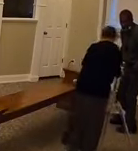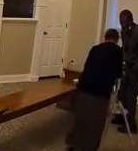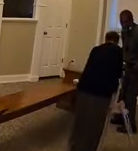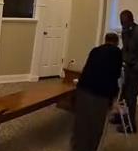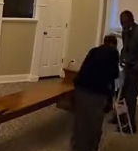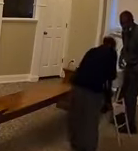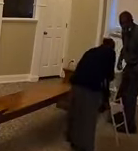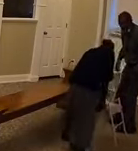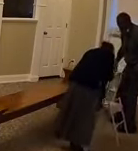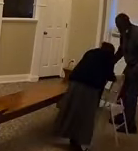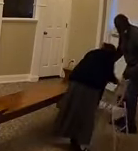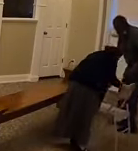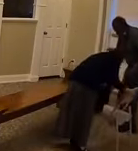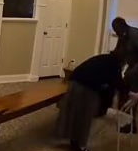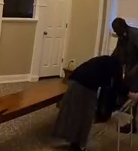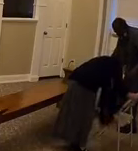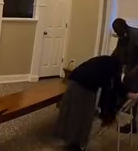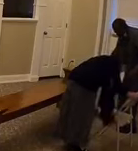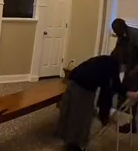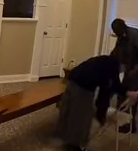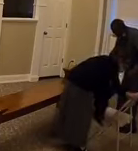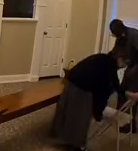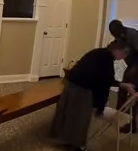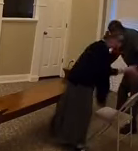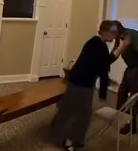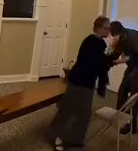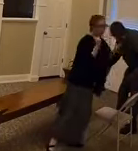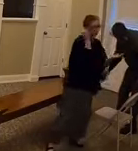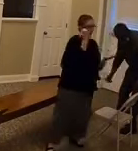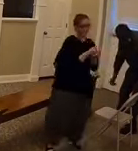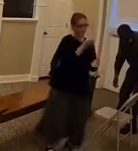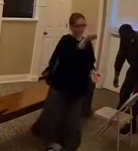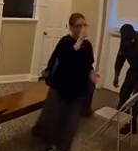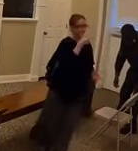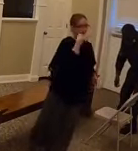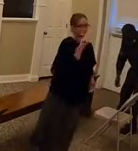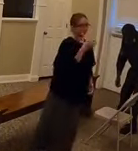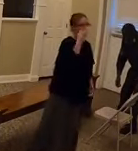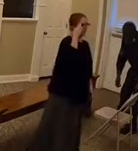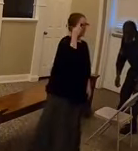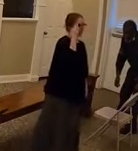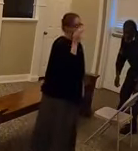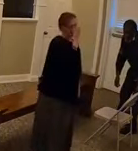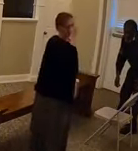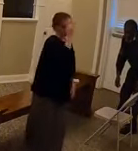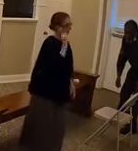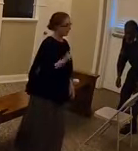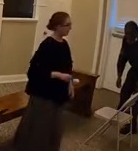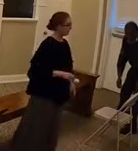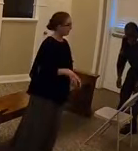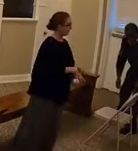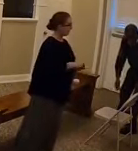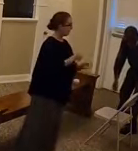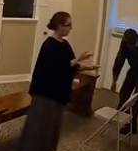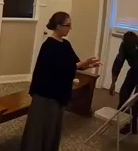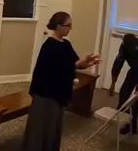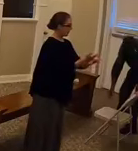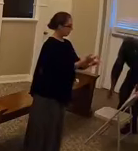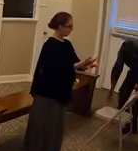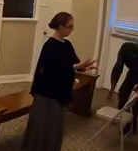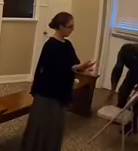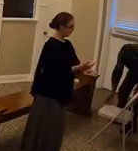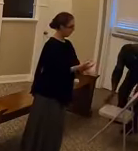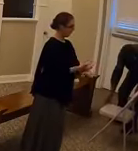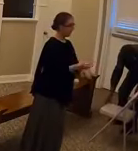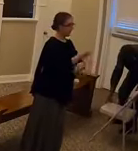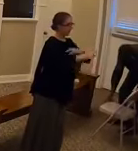not understand? God is wanting to adopt you. God is saying, you know what? You need to come out of that beggarly element